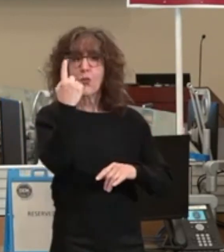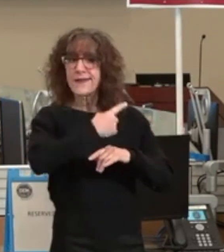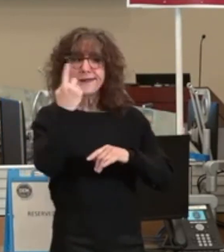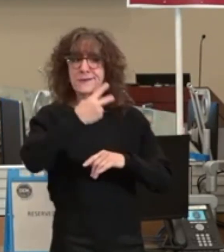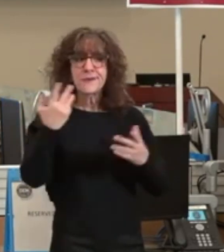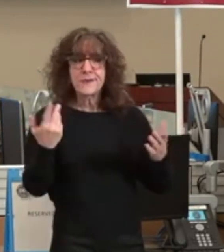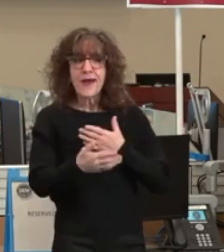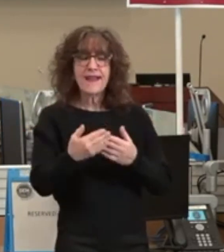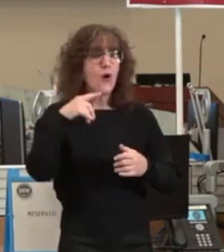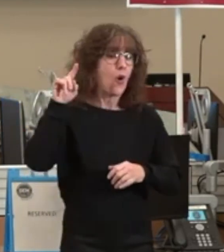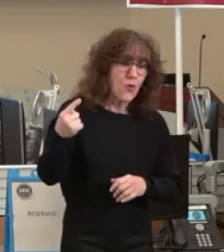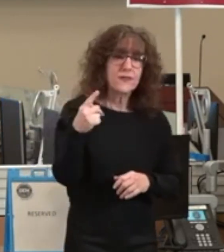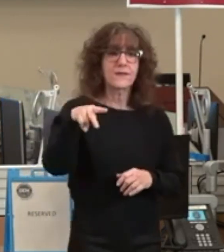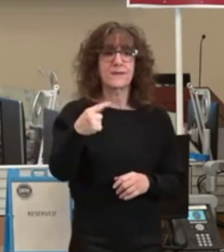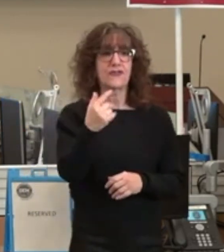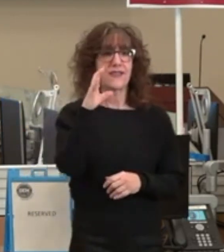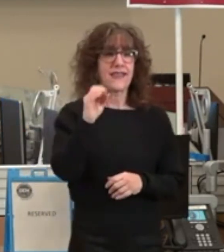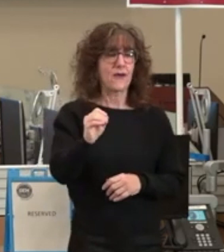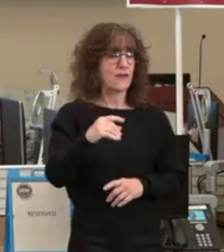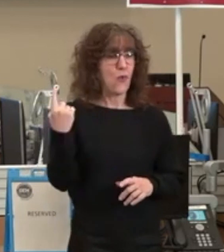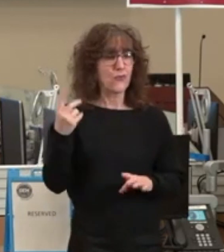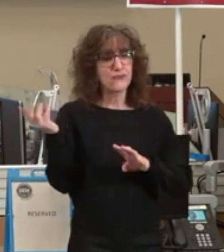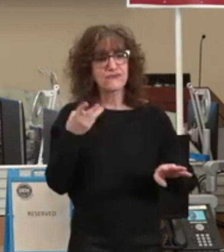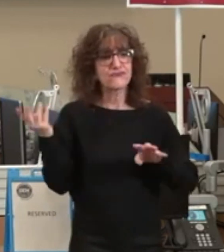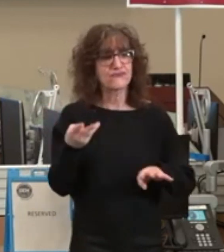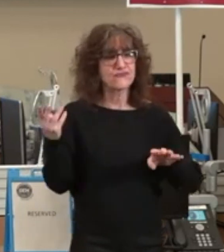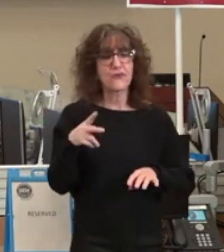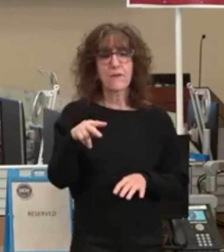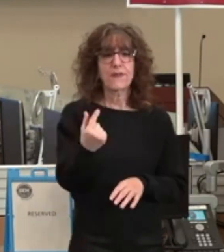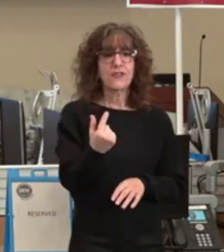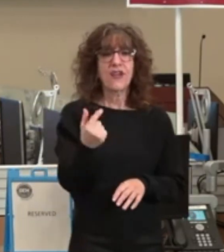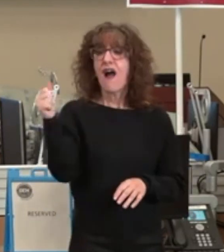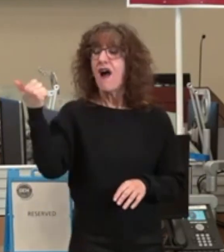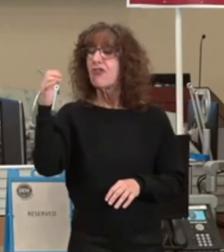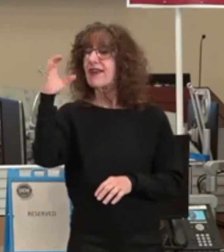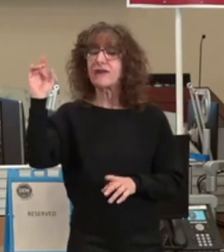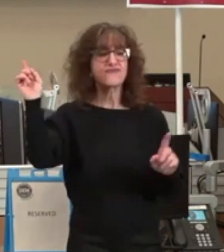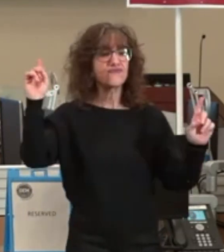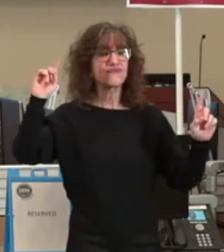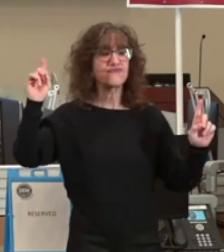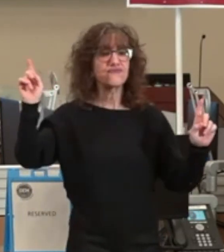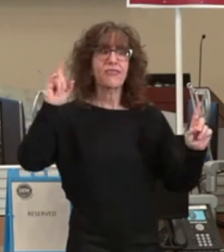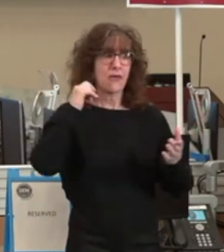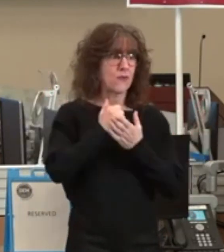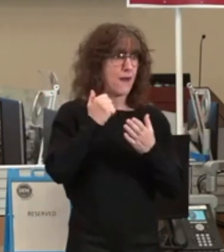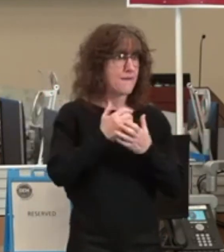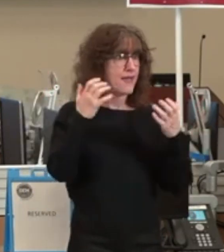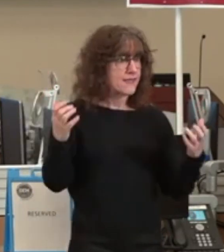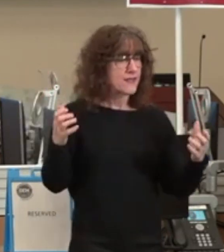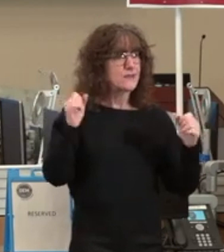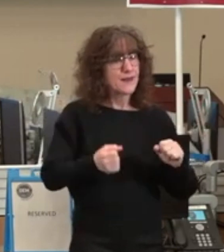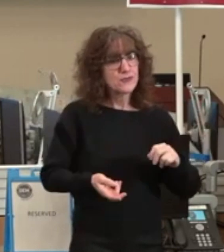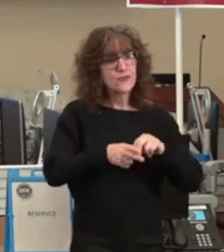or days where we can administer vaccine exclusively to Prince Georgians. This would help us tremendously to be able